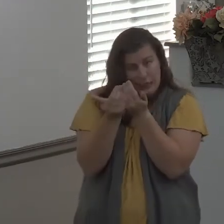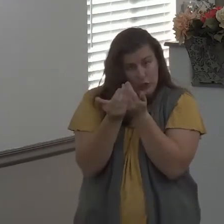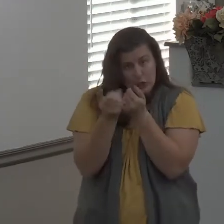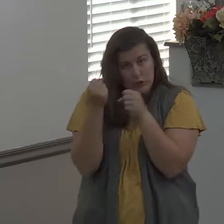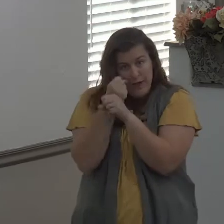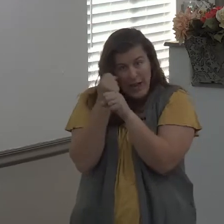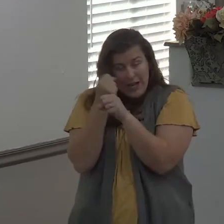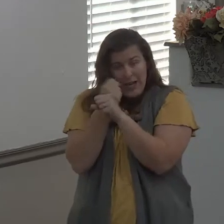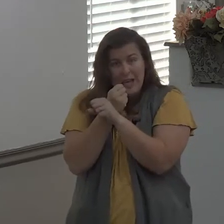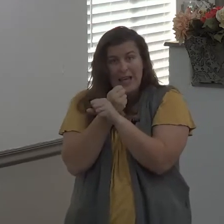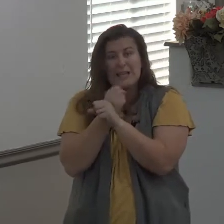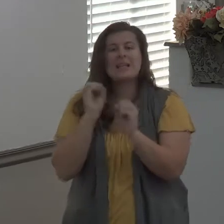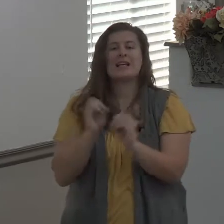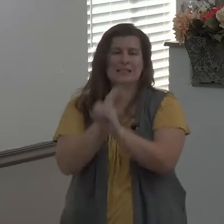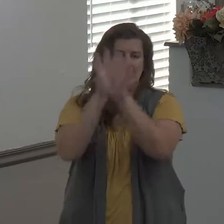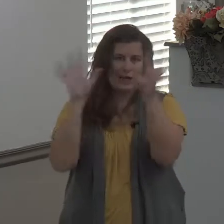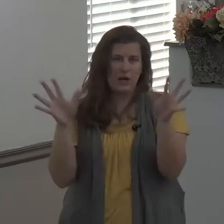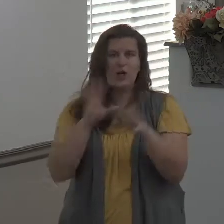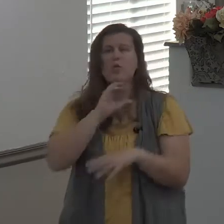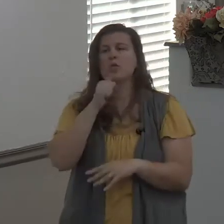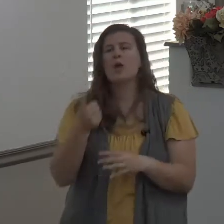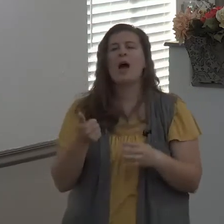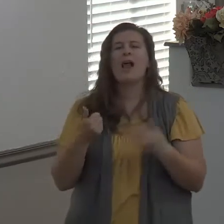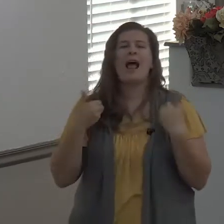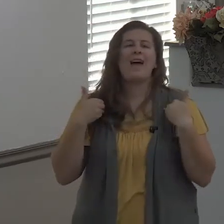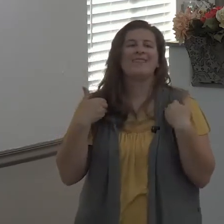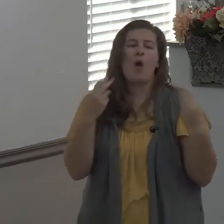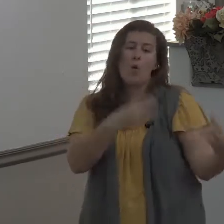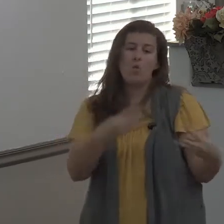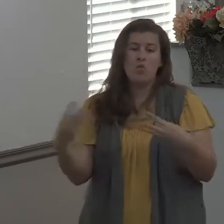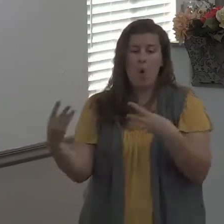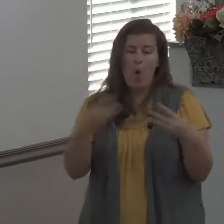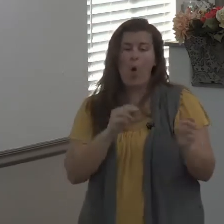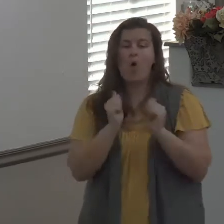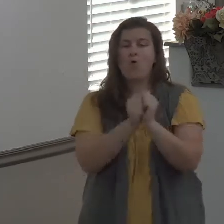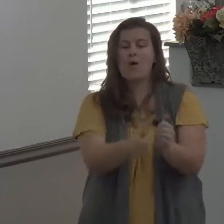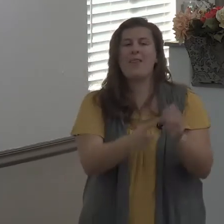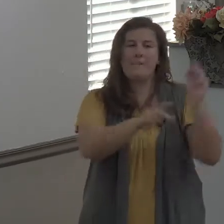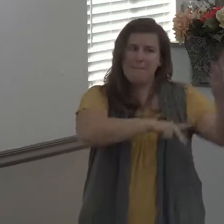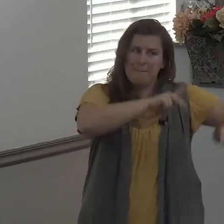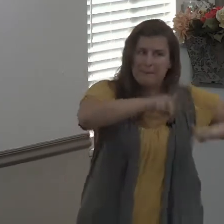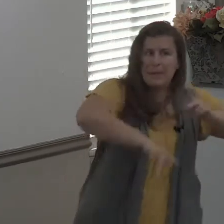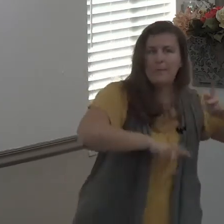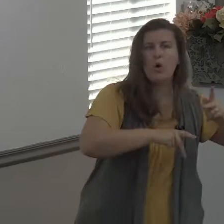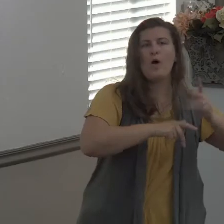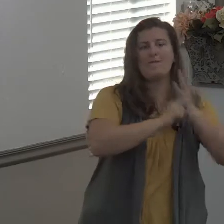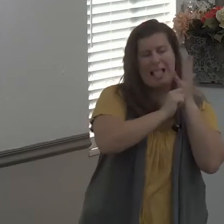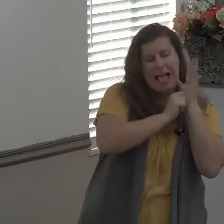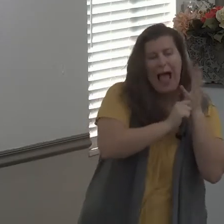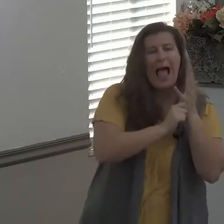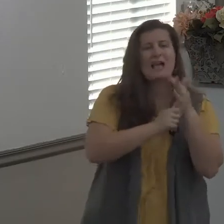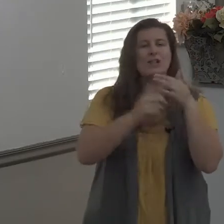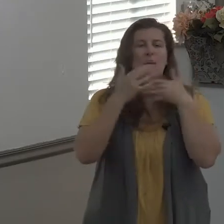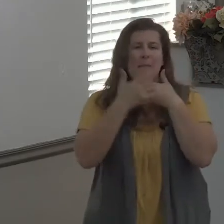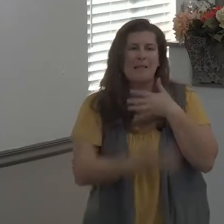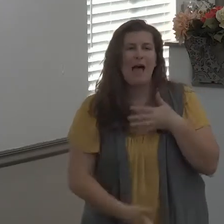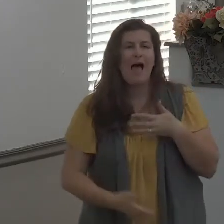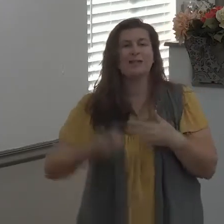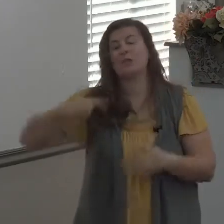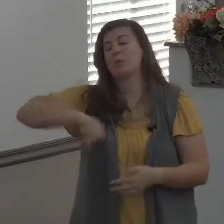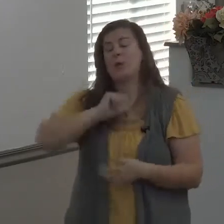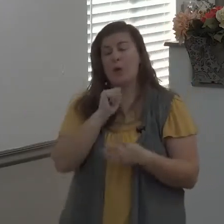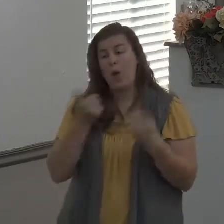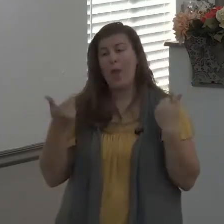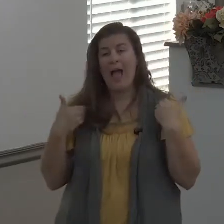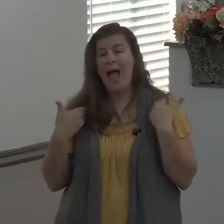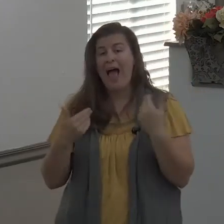fight. The reason God has chosen close combat is found very clearly here. We're not waging a war against flesh